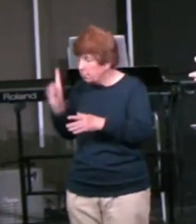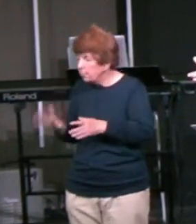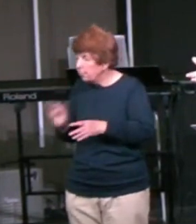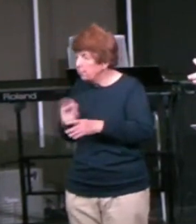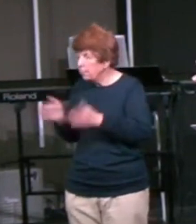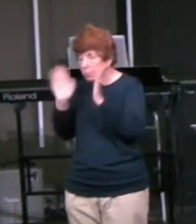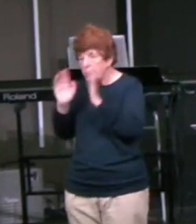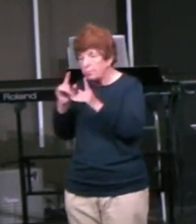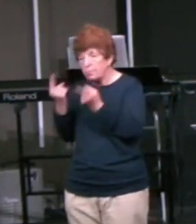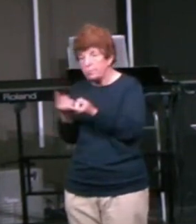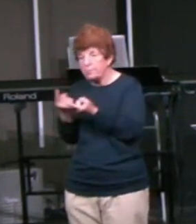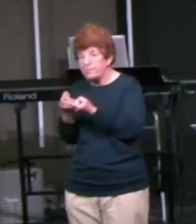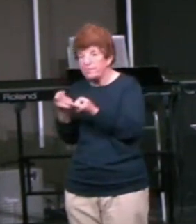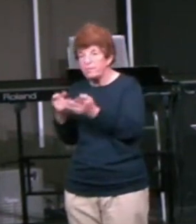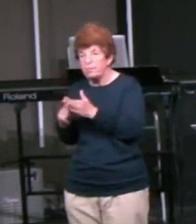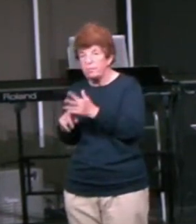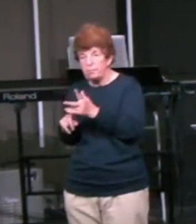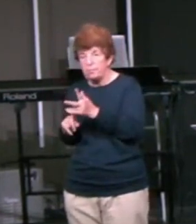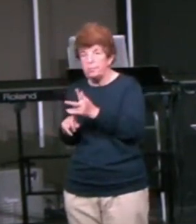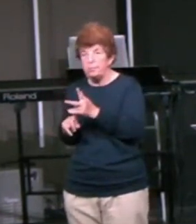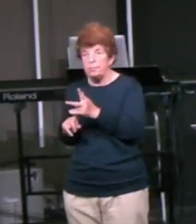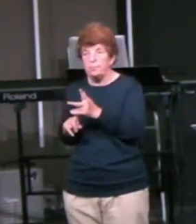a religious thing to do.